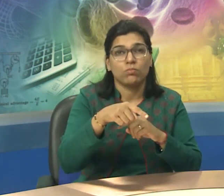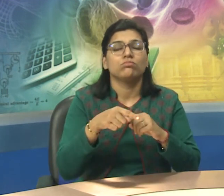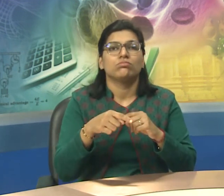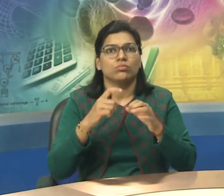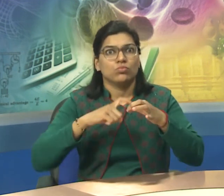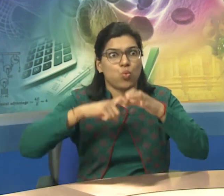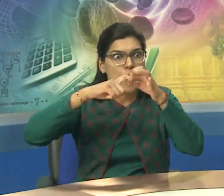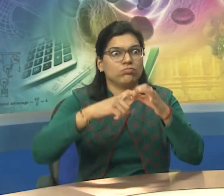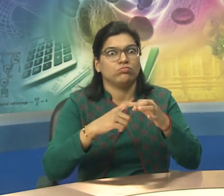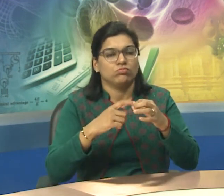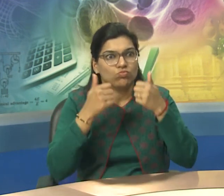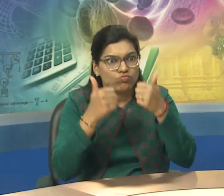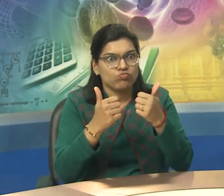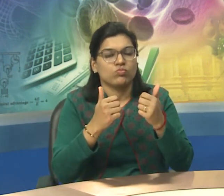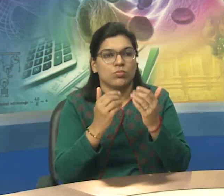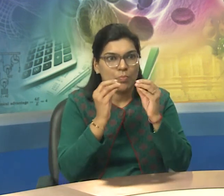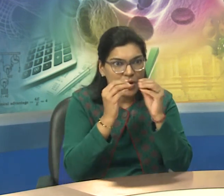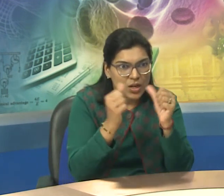employees in BPO